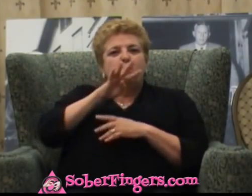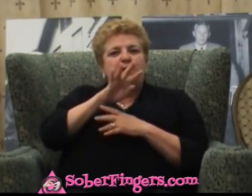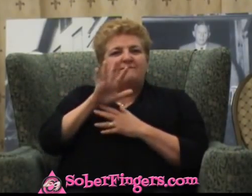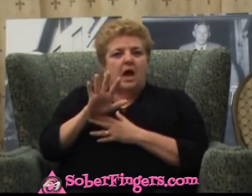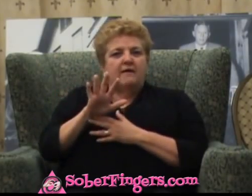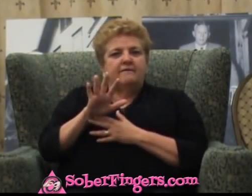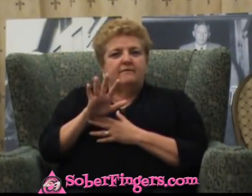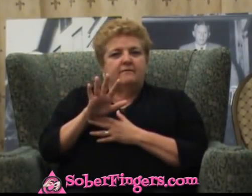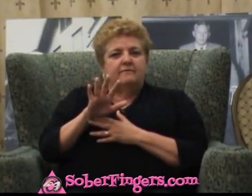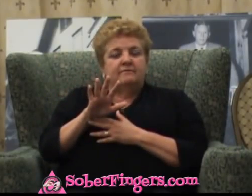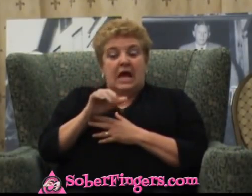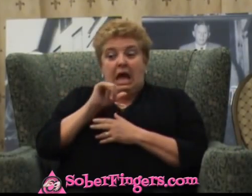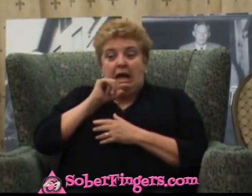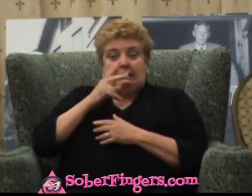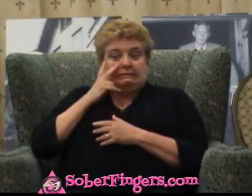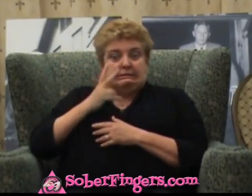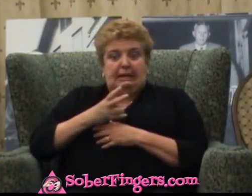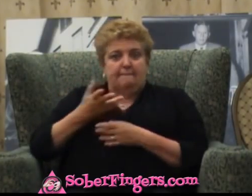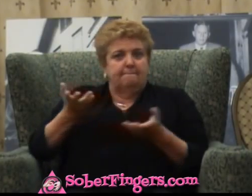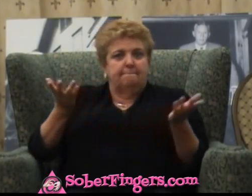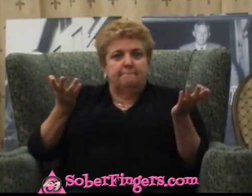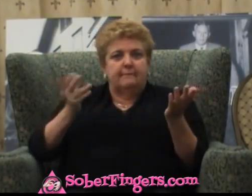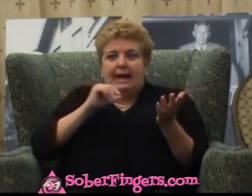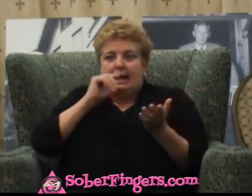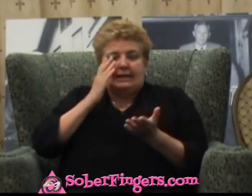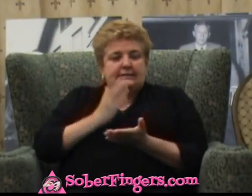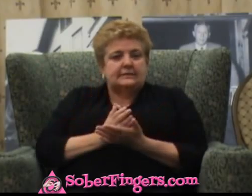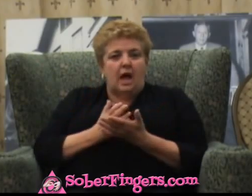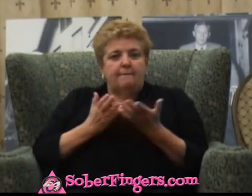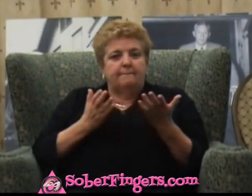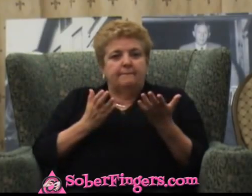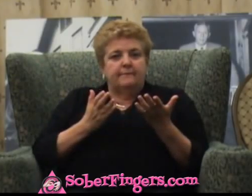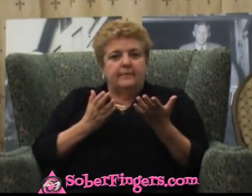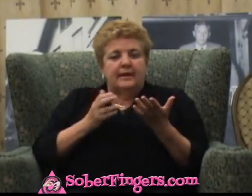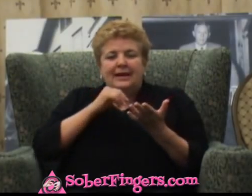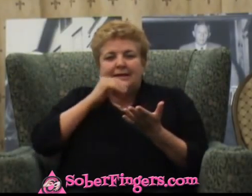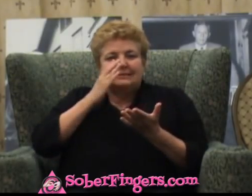I didn't see him because I didn't stop. And I didn't see him because I didn't check. I knew